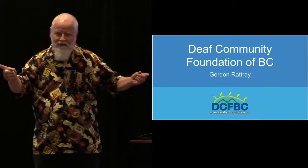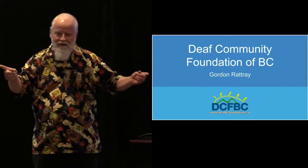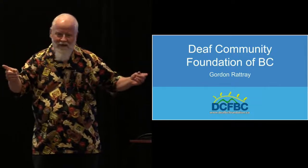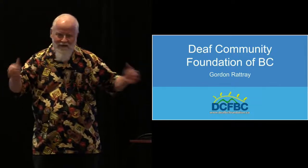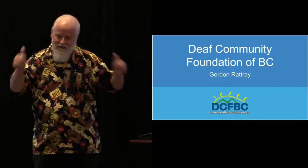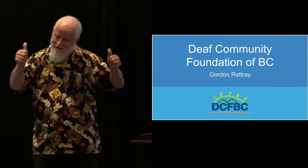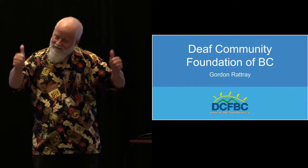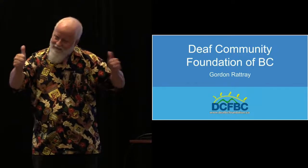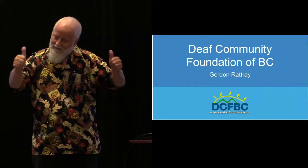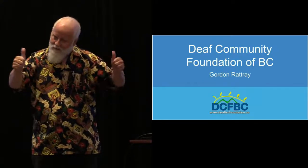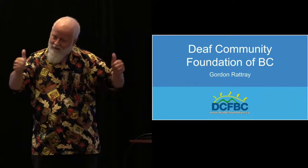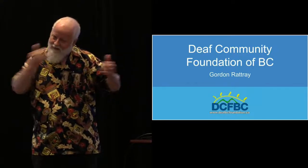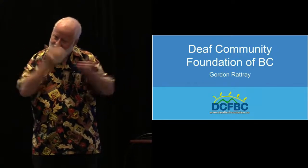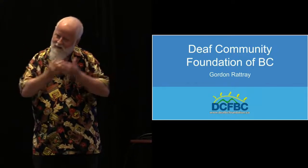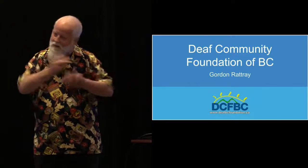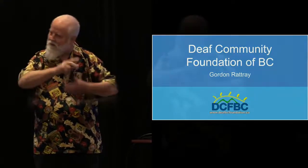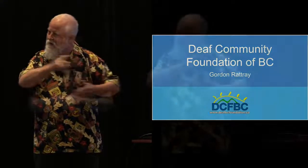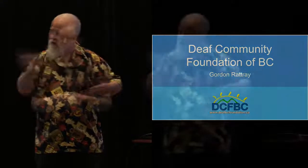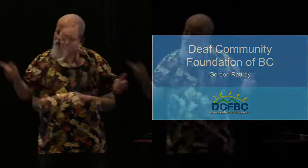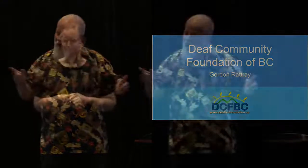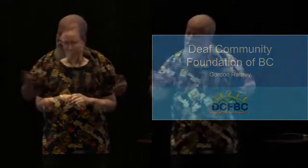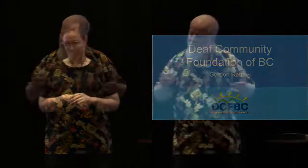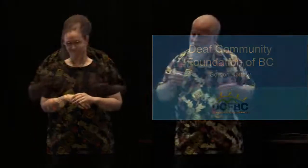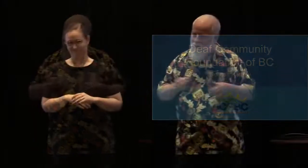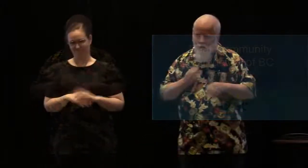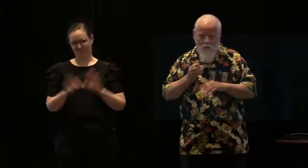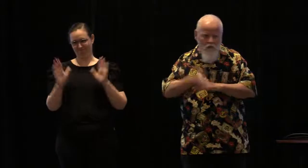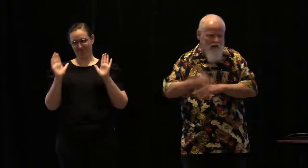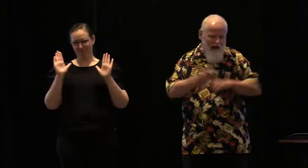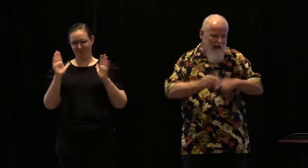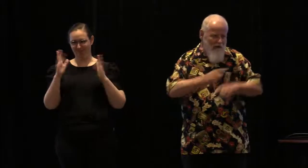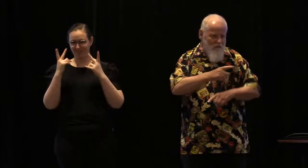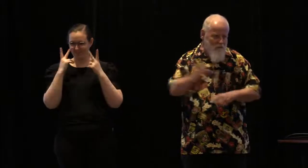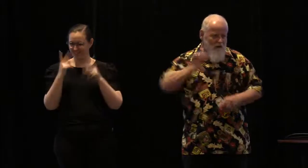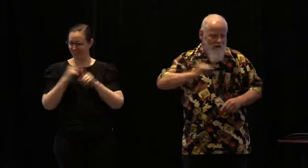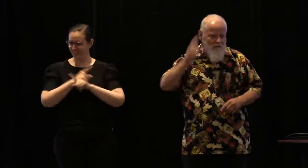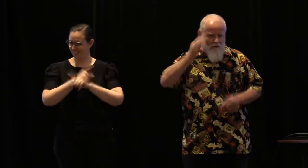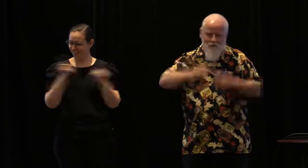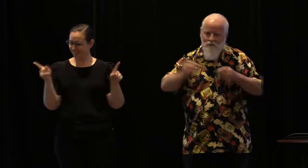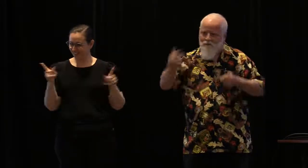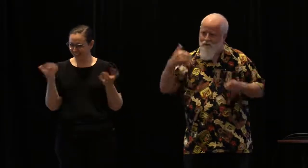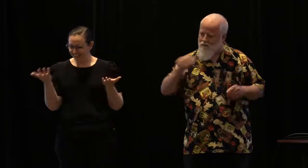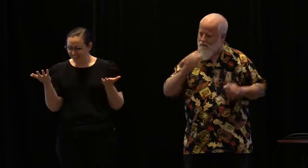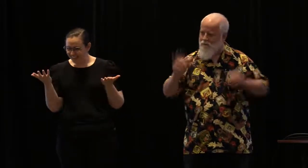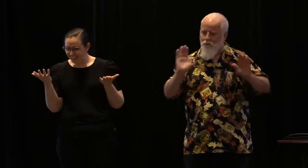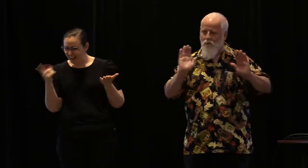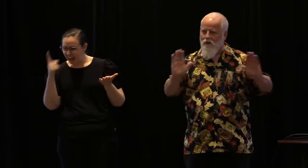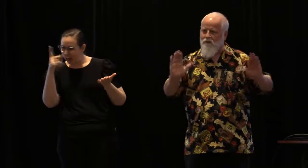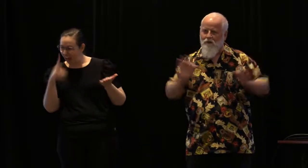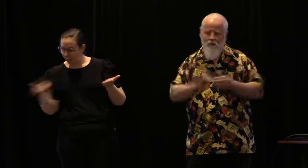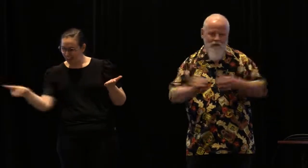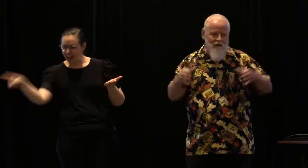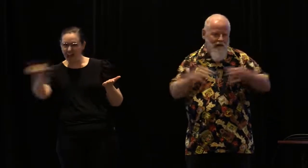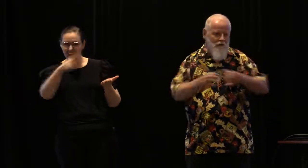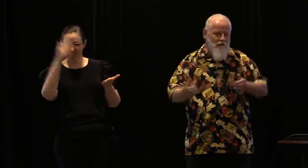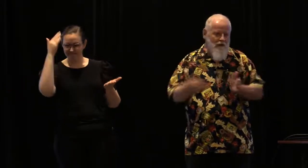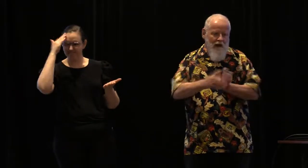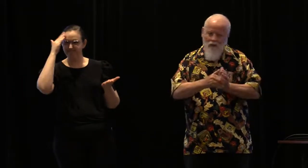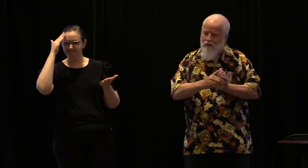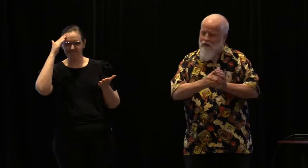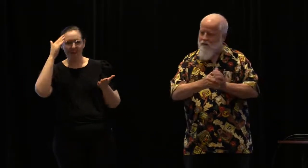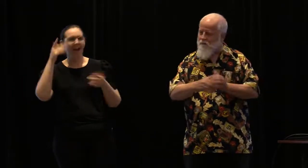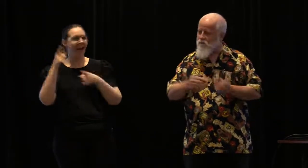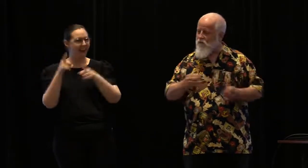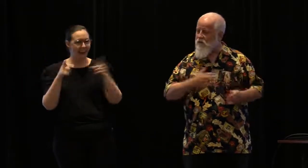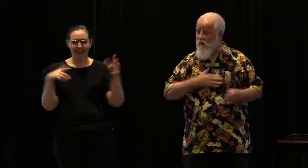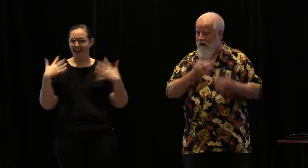Hello, everybody. Hope everybody's doing good. Hope you're all having a good night. It is